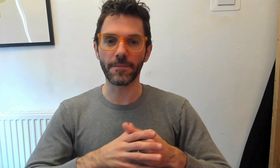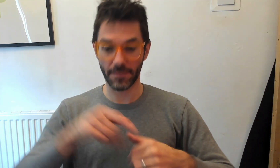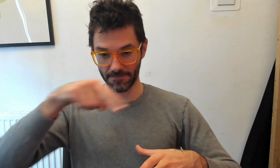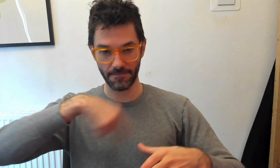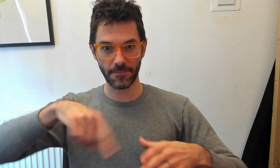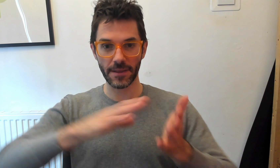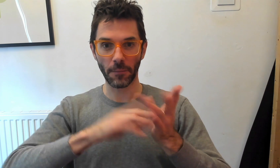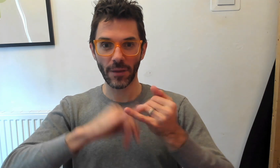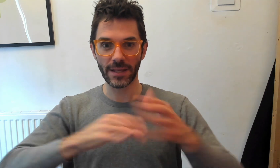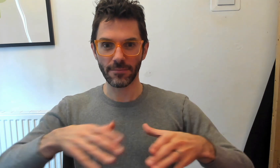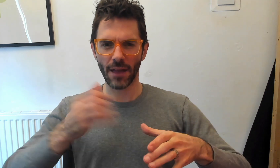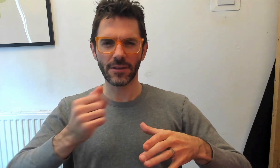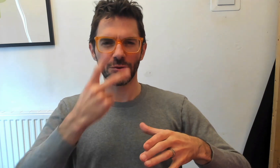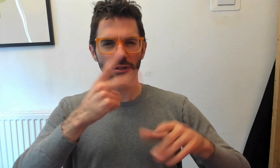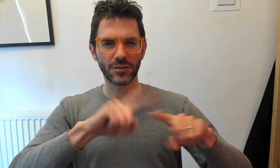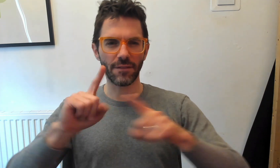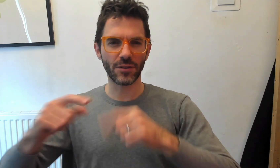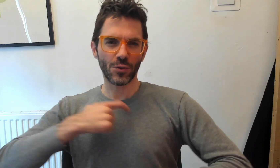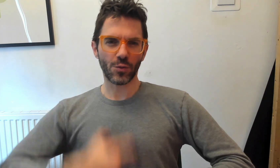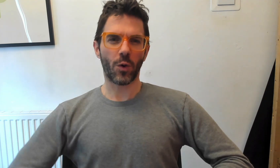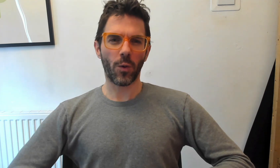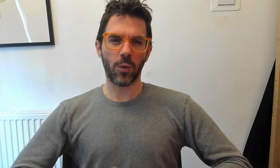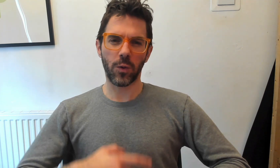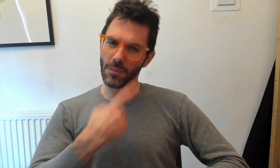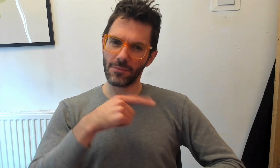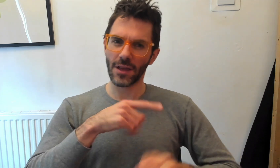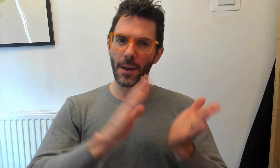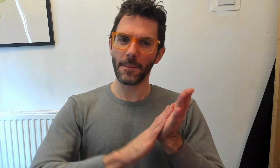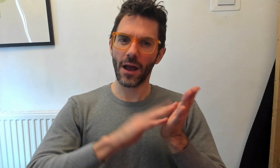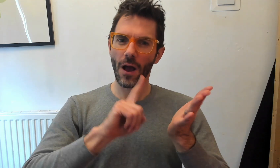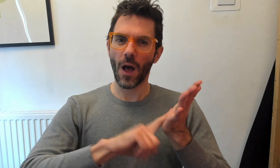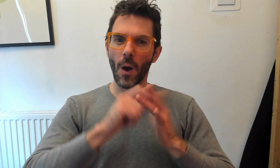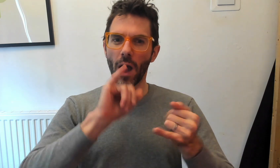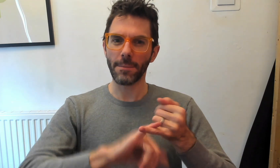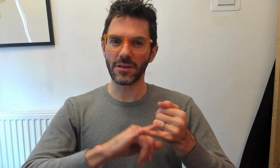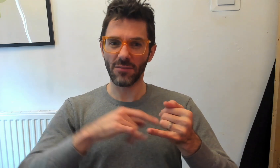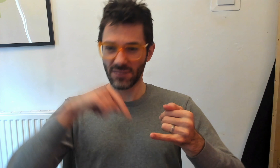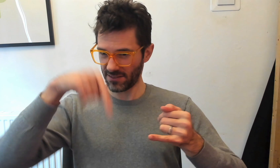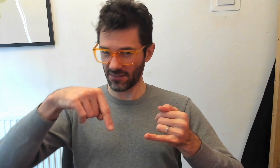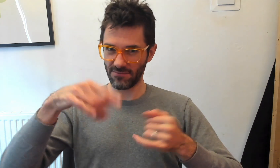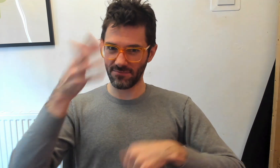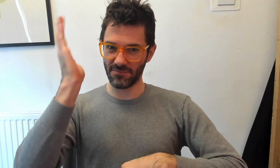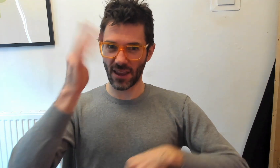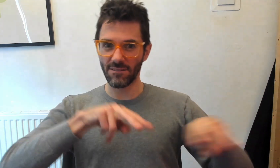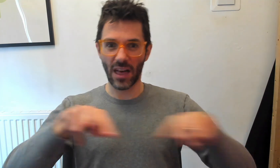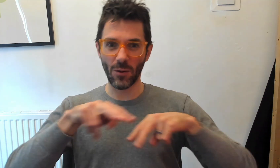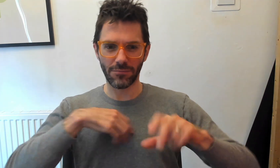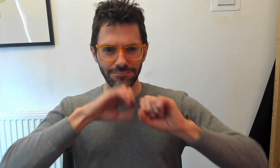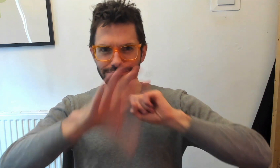be recruited soon. The team has two different roles. MLOps, which I'm explaining to